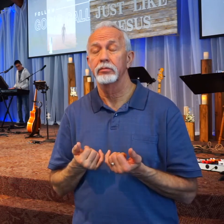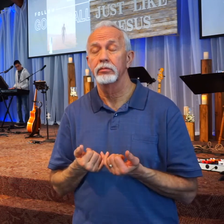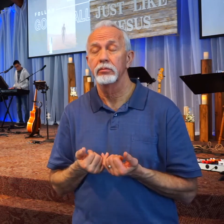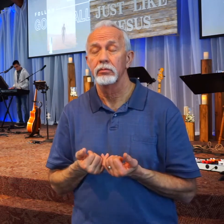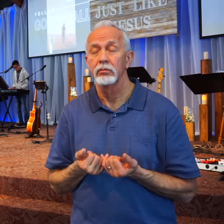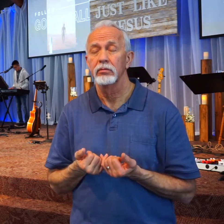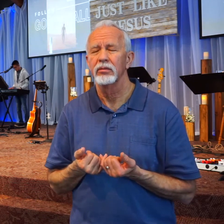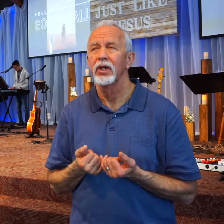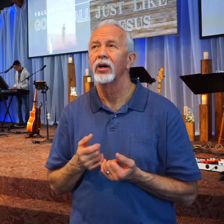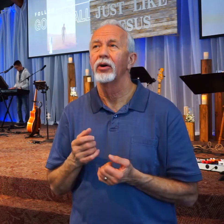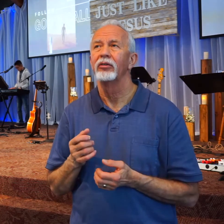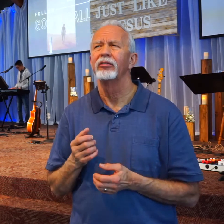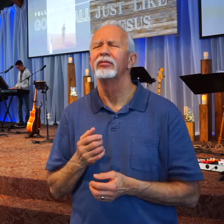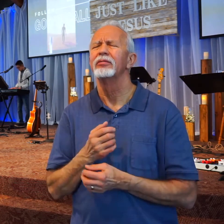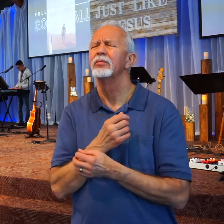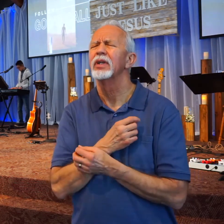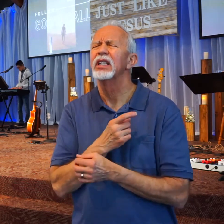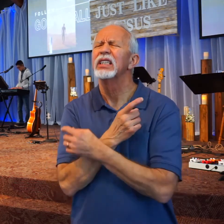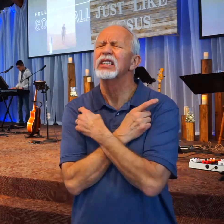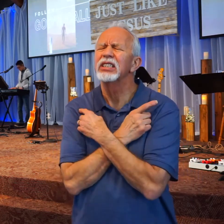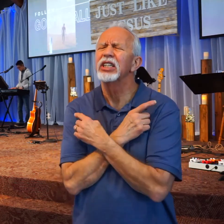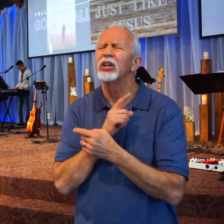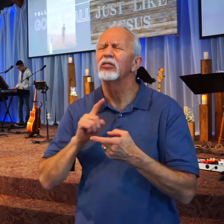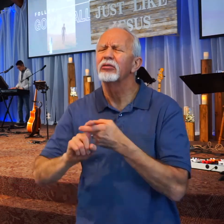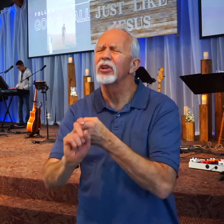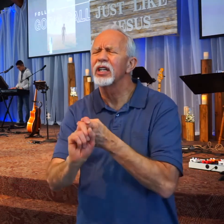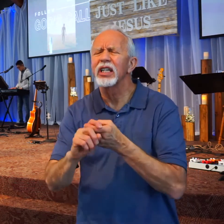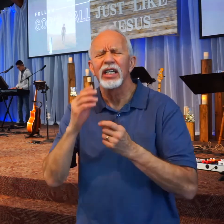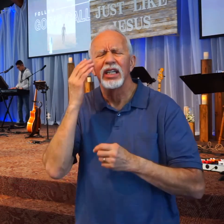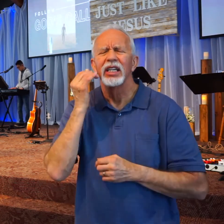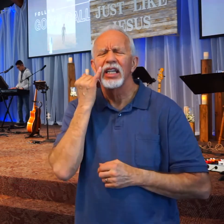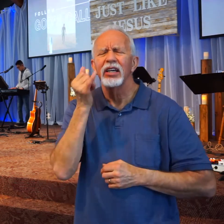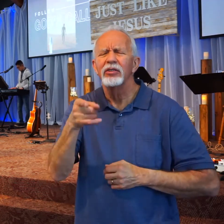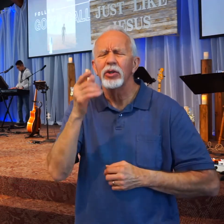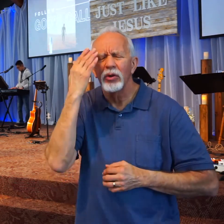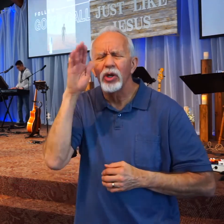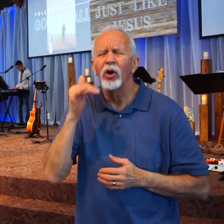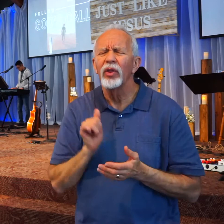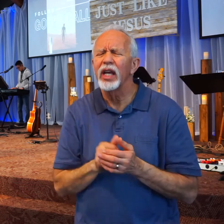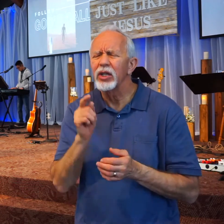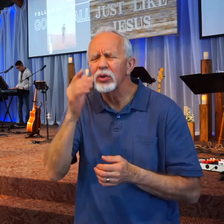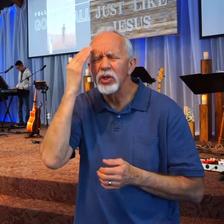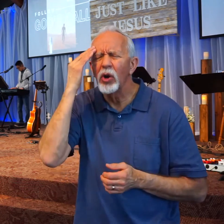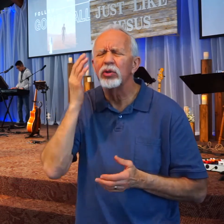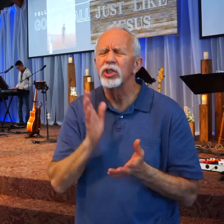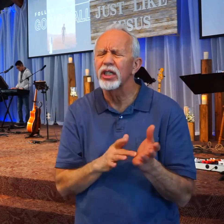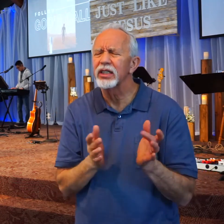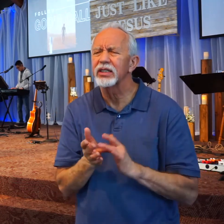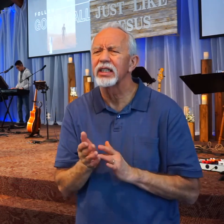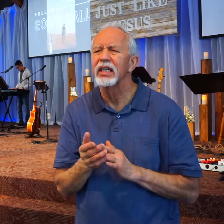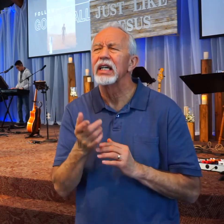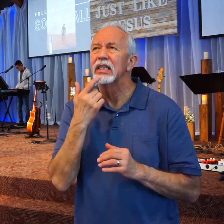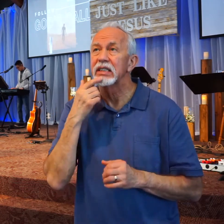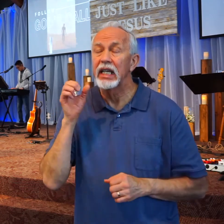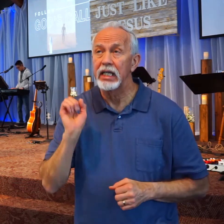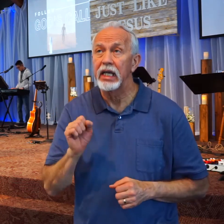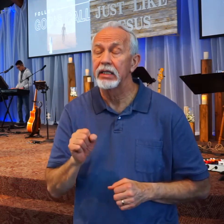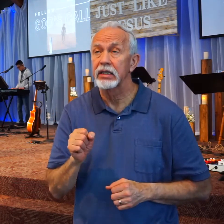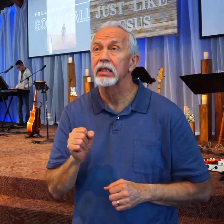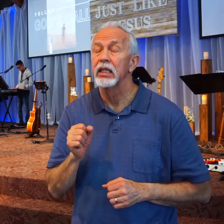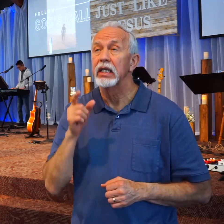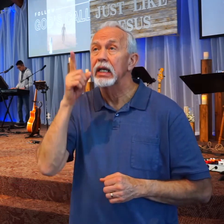Oh, dear friend, if you don't know that you know Jesus, if you can't answer that question and say, yes, He saved me,